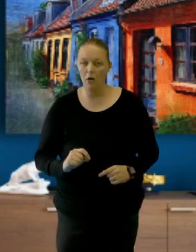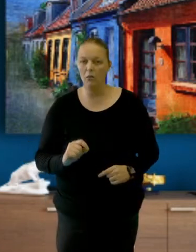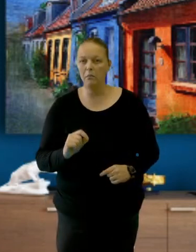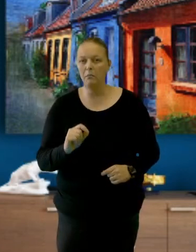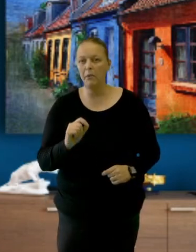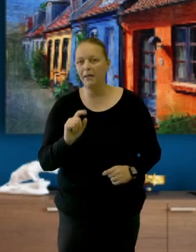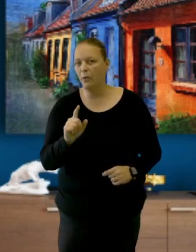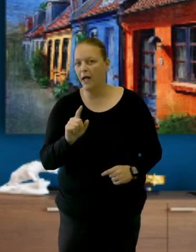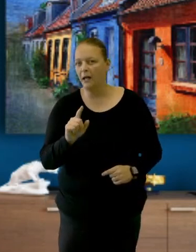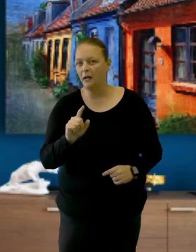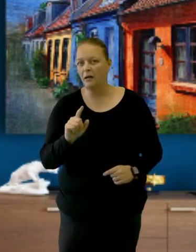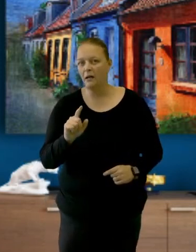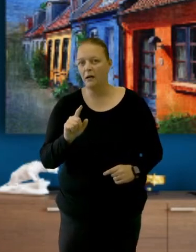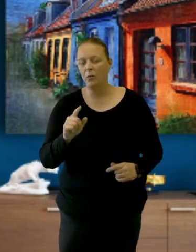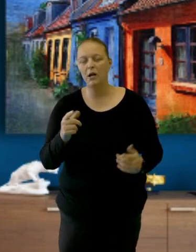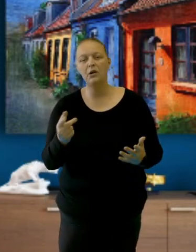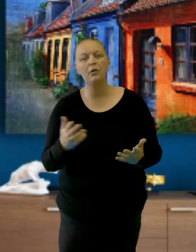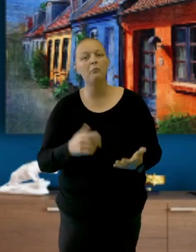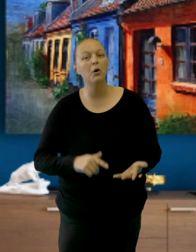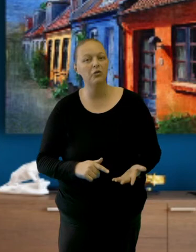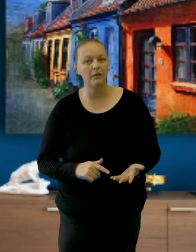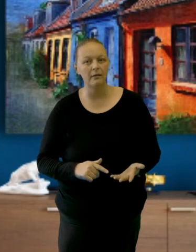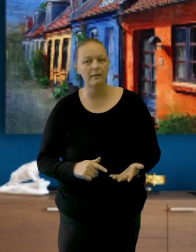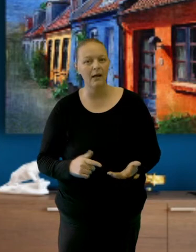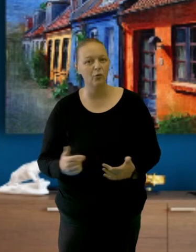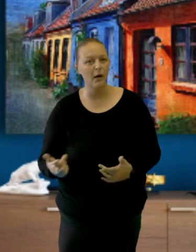Oh, by the way, we're going to do the motions as well.